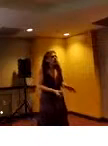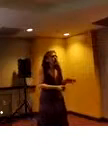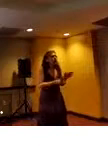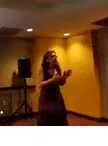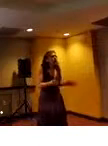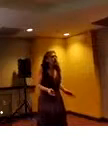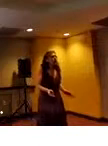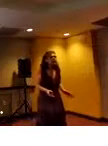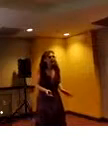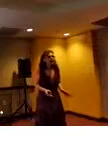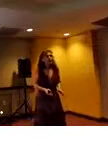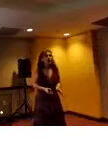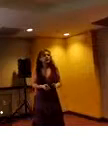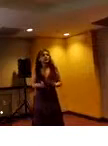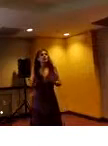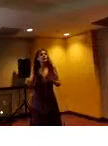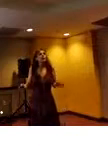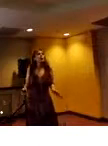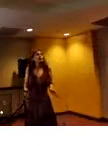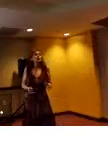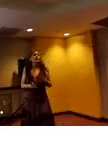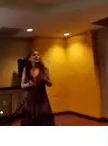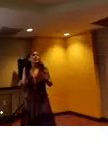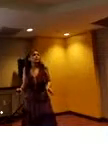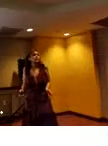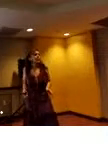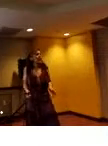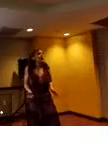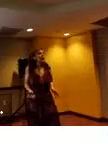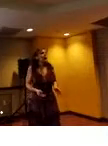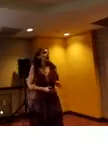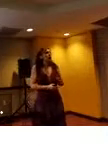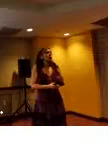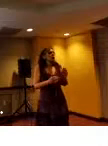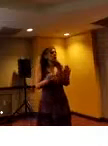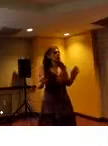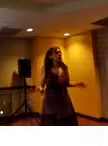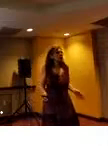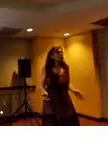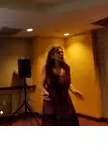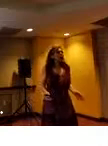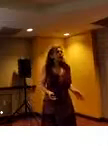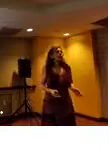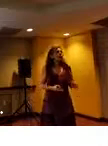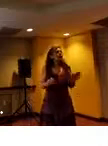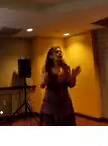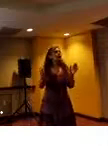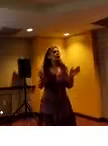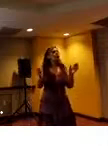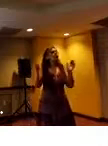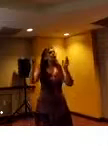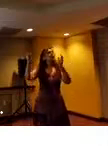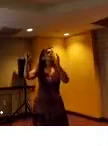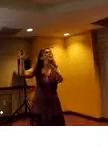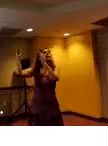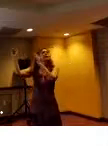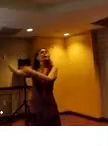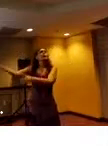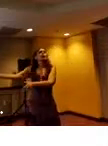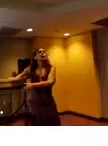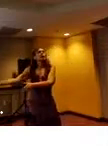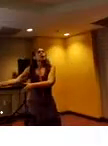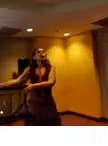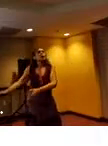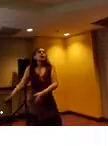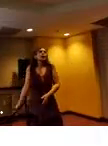years ago when we envisioned these things in 1994 when CSS began and the W3C began, and we began to look at what might be in